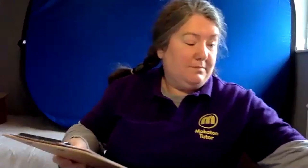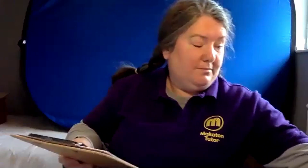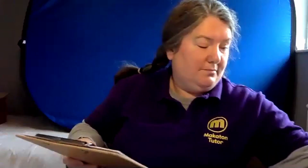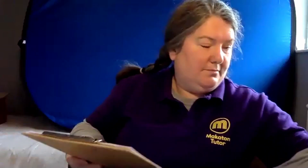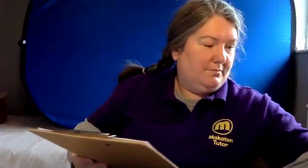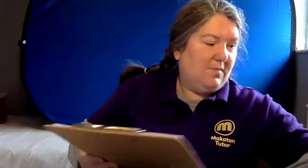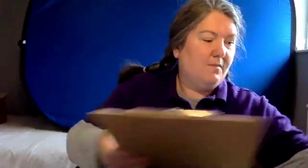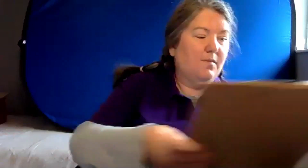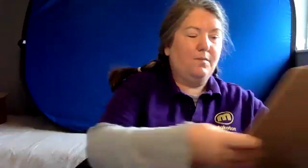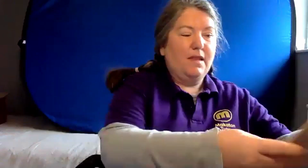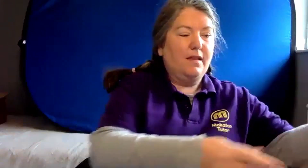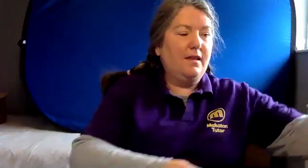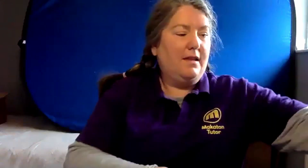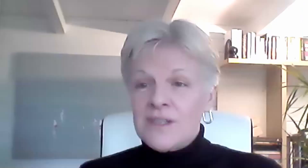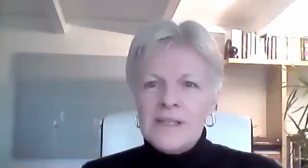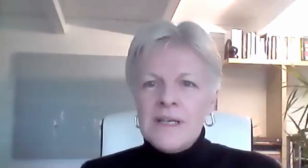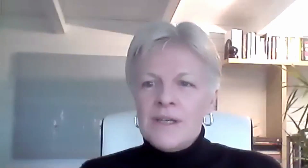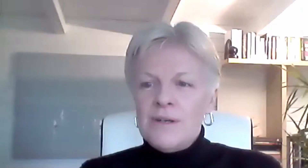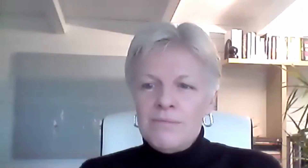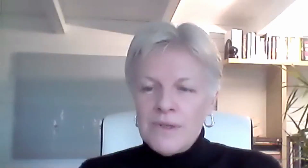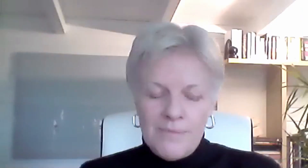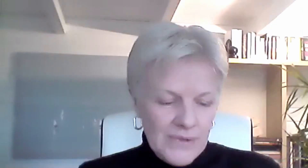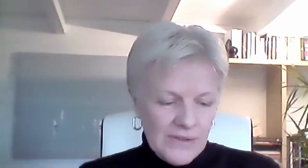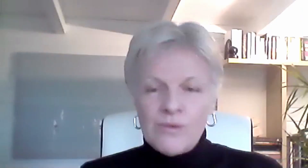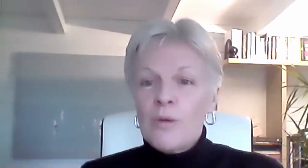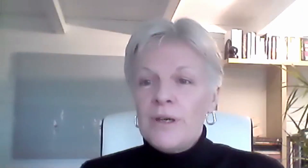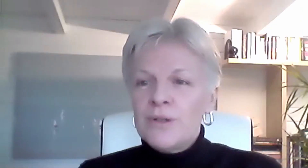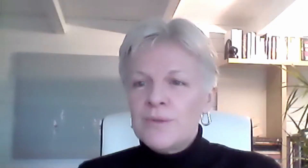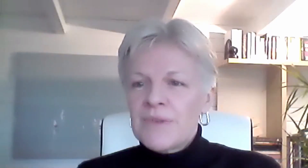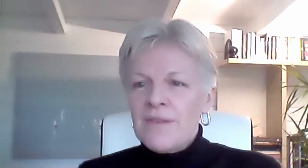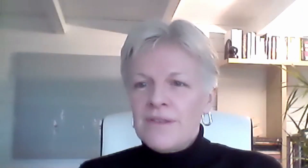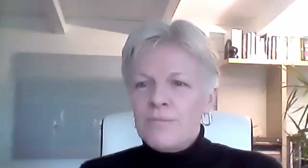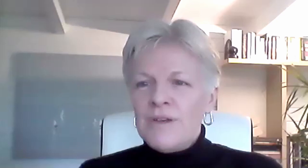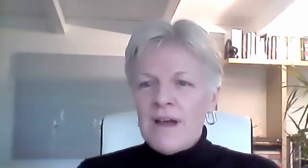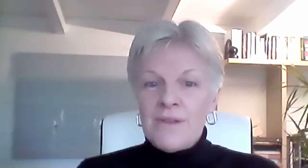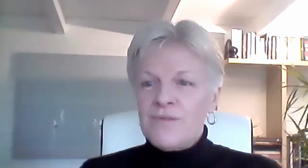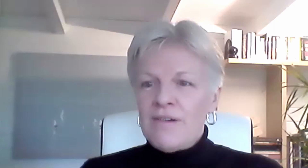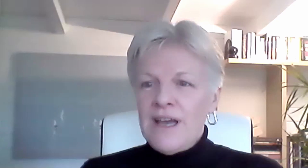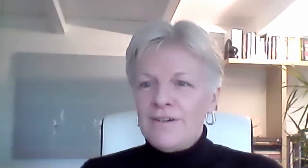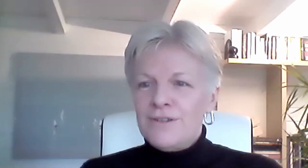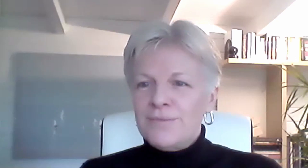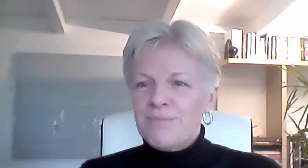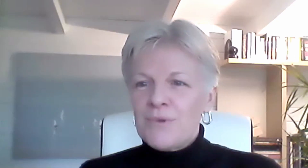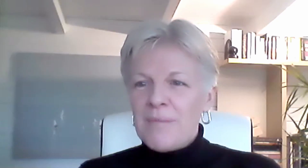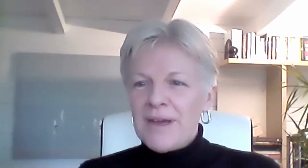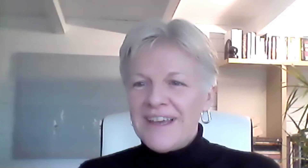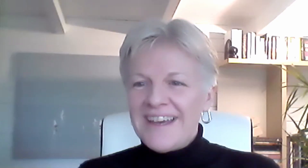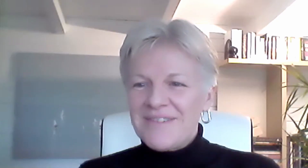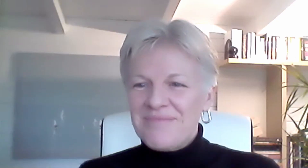current, it's so obviously, unfortunately, you know, so topical. We found this very helpful. That'd be okay.